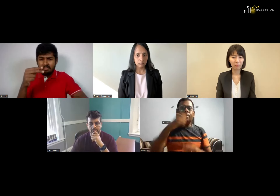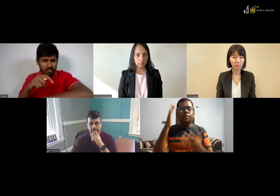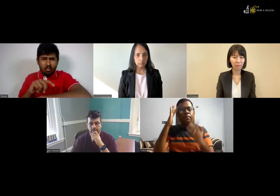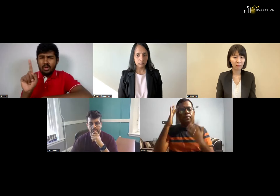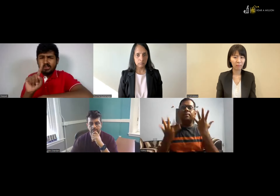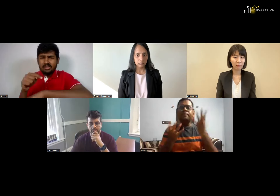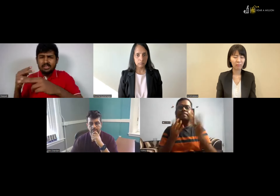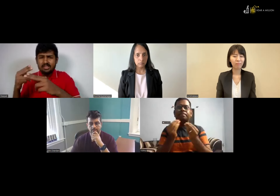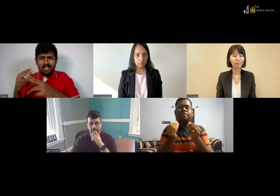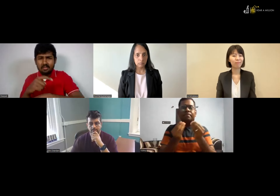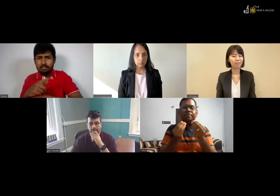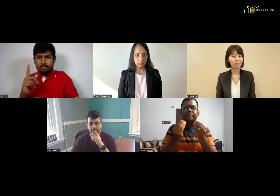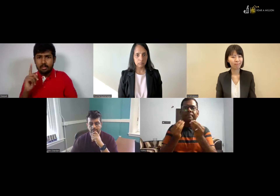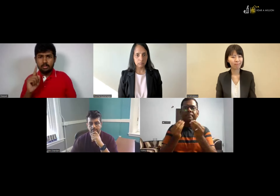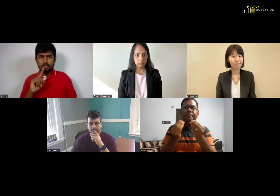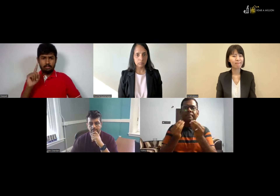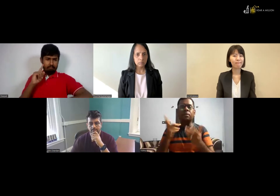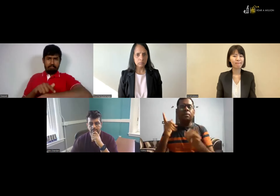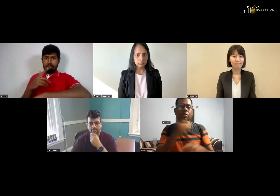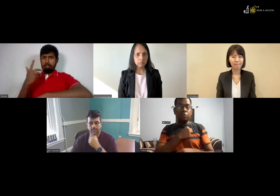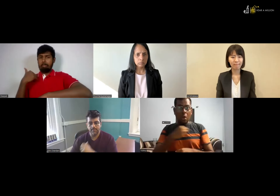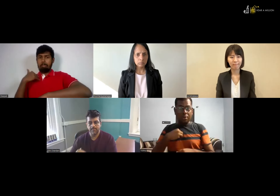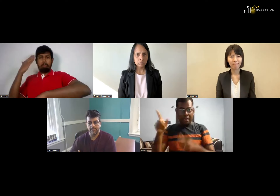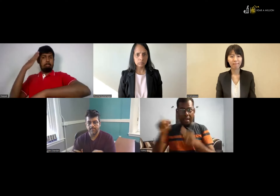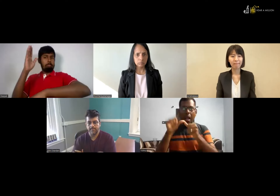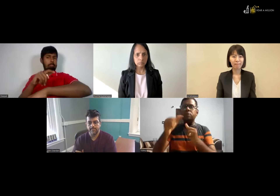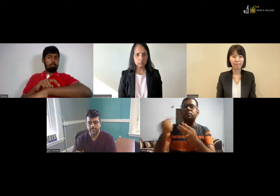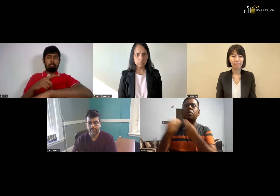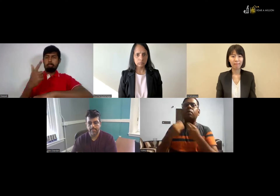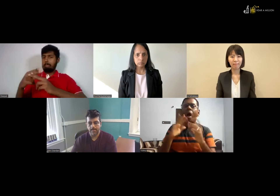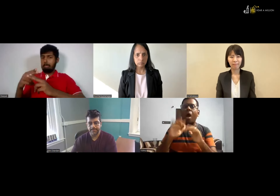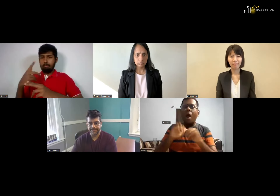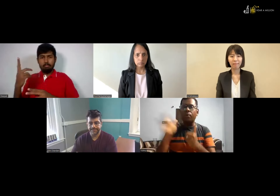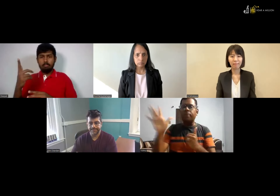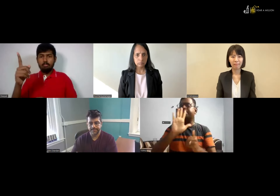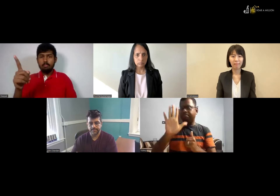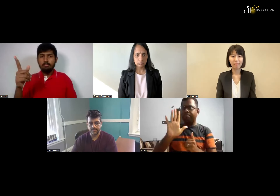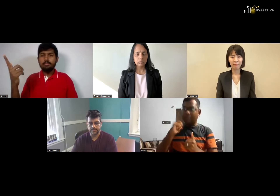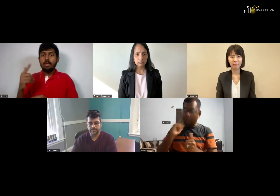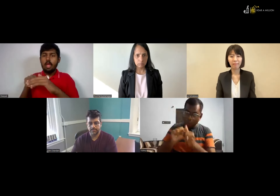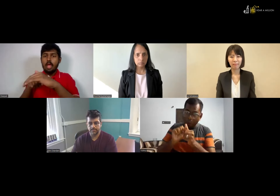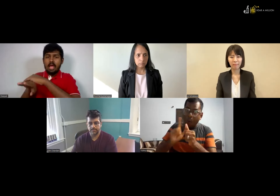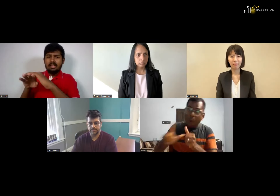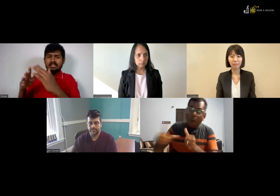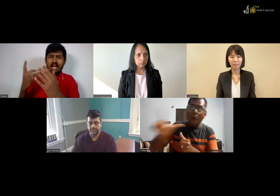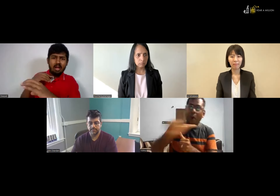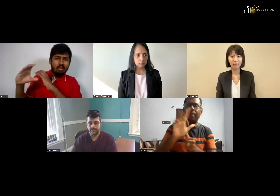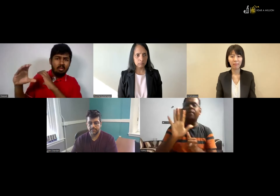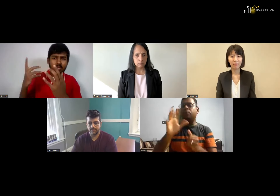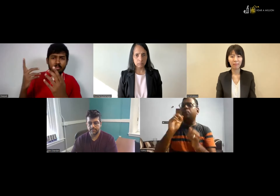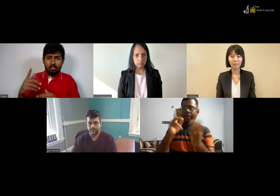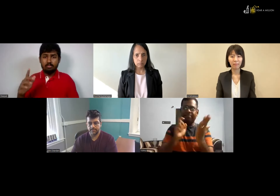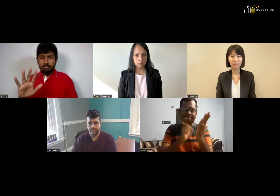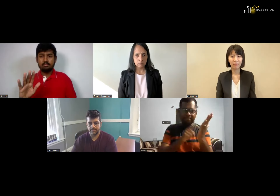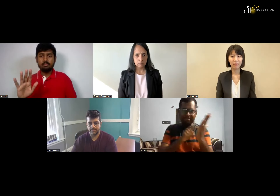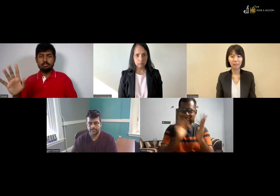doctor, we were not aware about that particular name of that disease, and doctor were not providing us the accessibility. So doctor